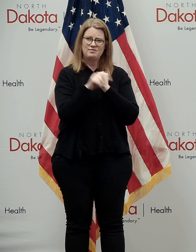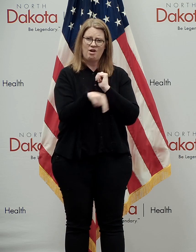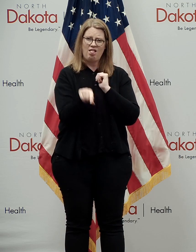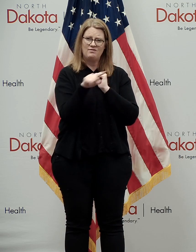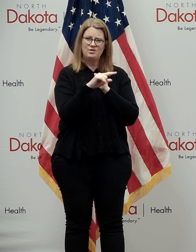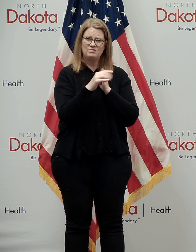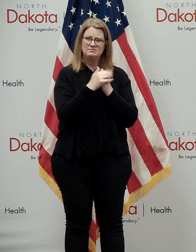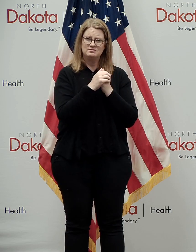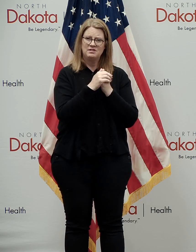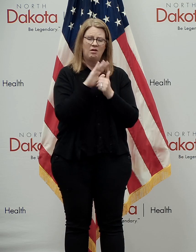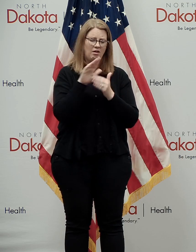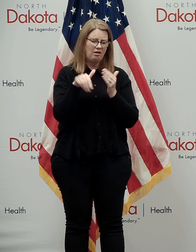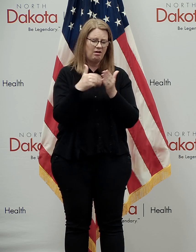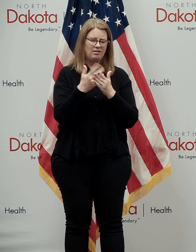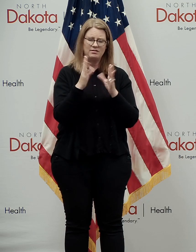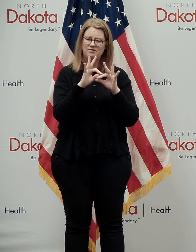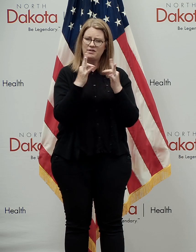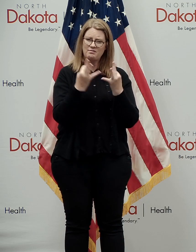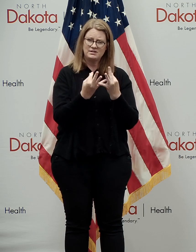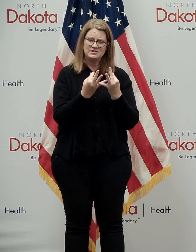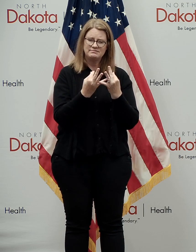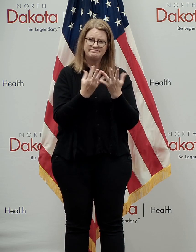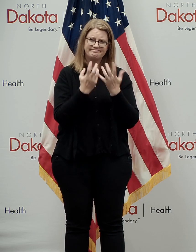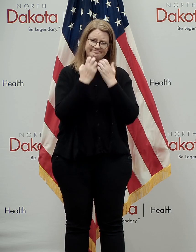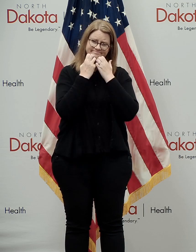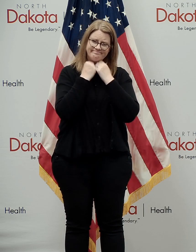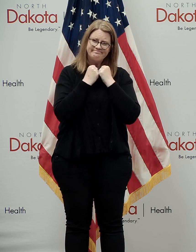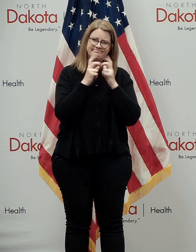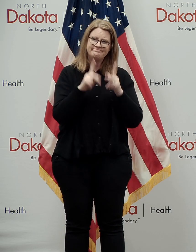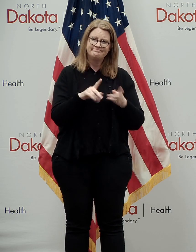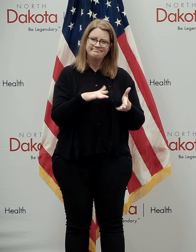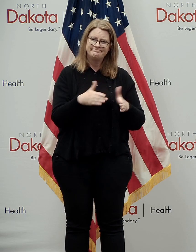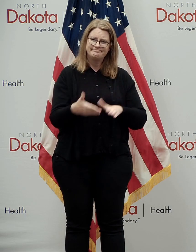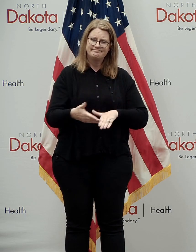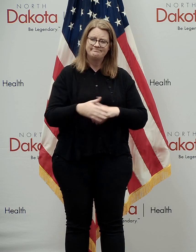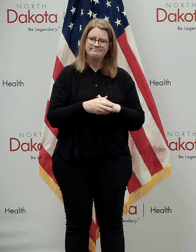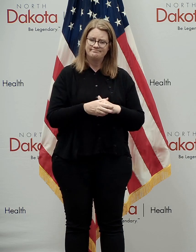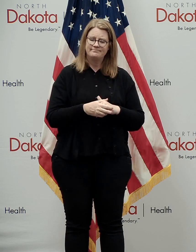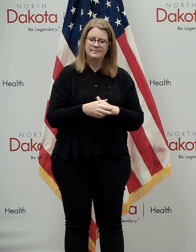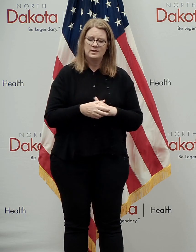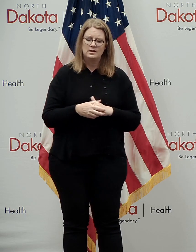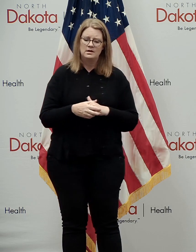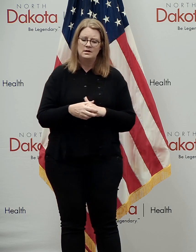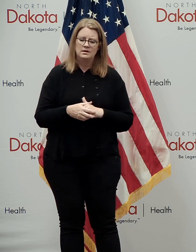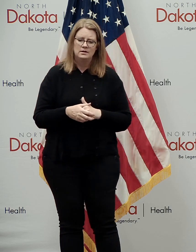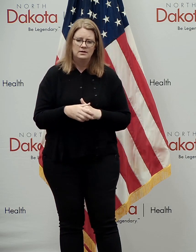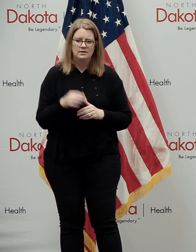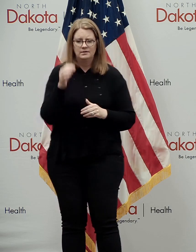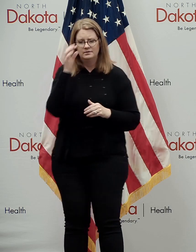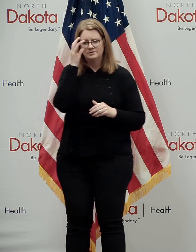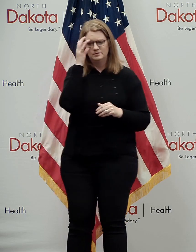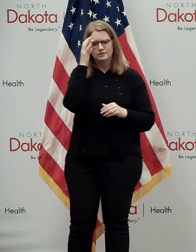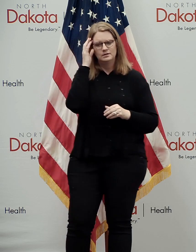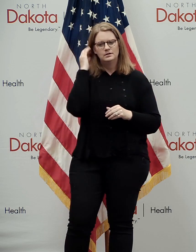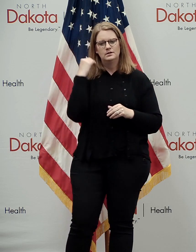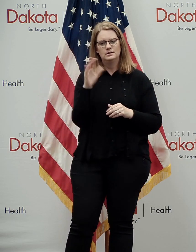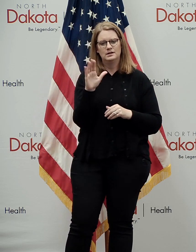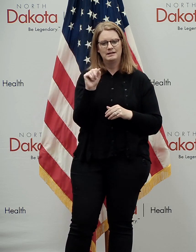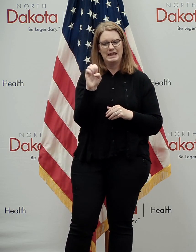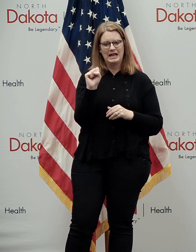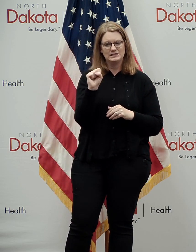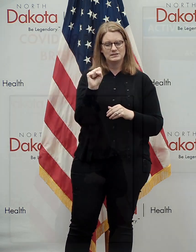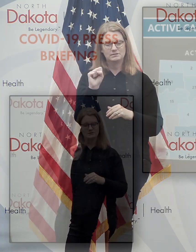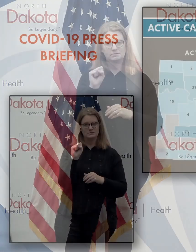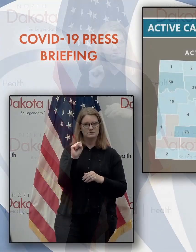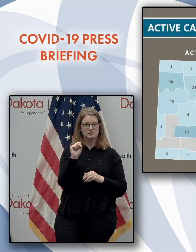lost a loved one during this pandemic. In terms of cases that we take a look at